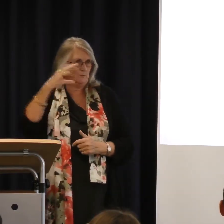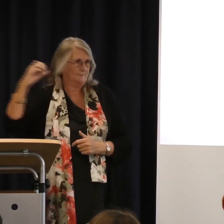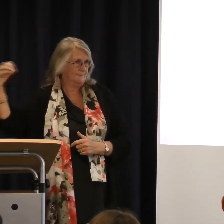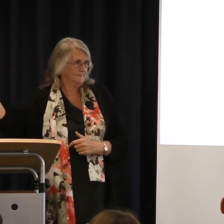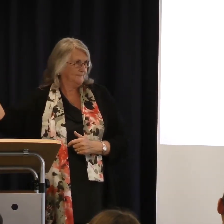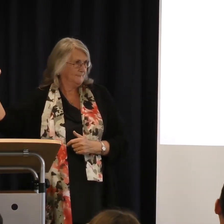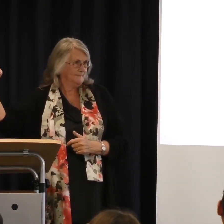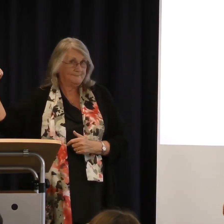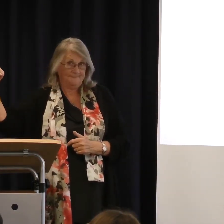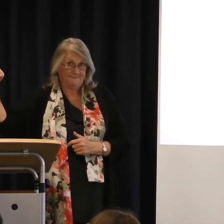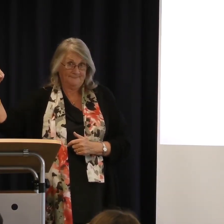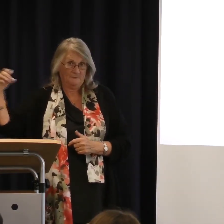1970 to around 2000.